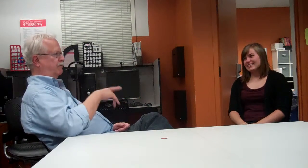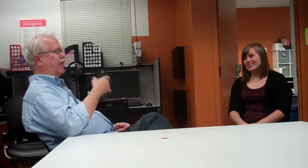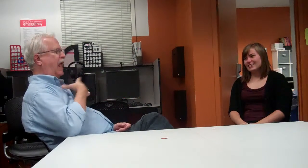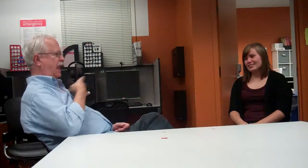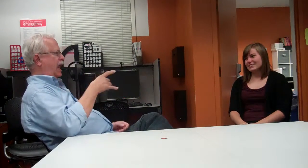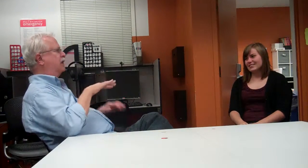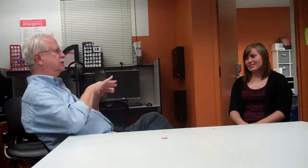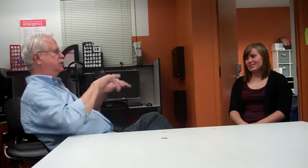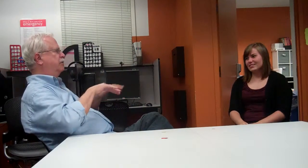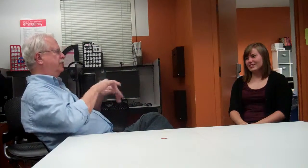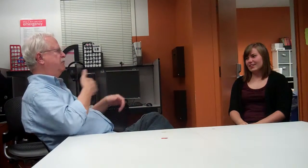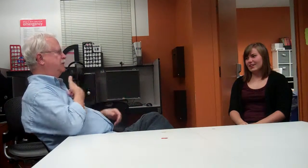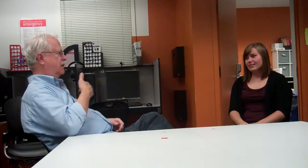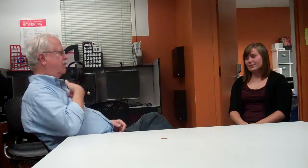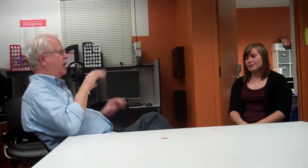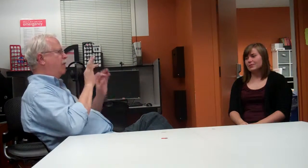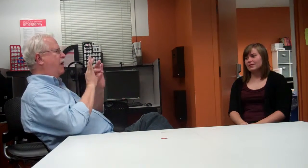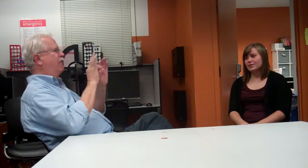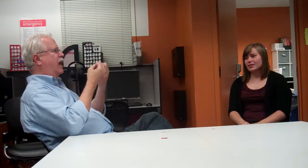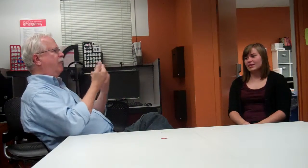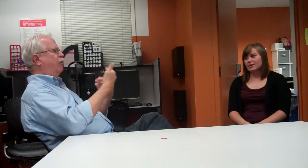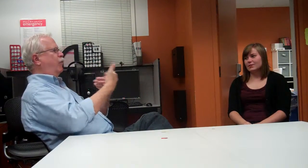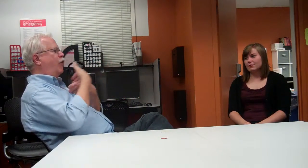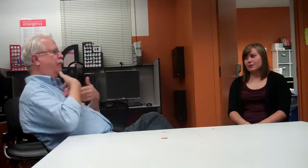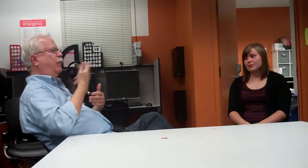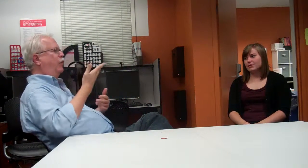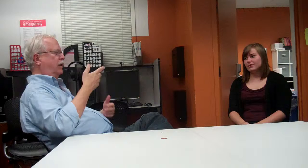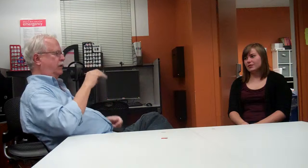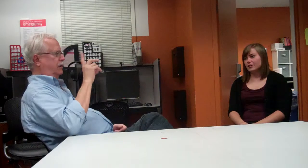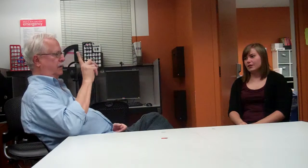Yeah, that's fine. I like swimming. My family